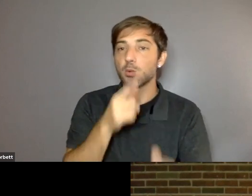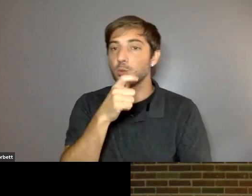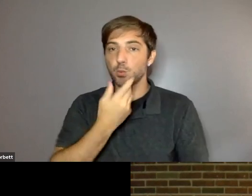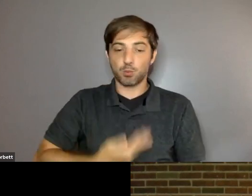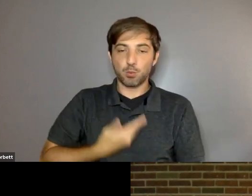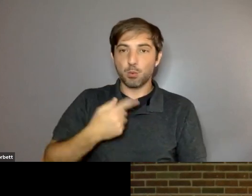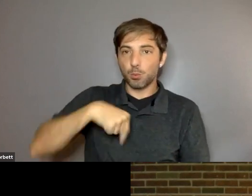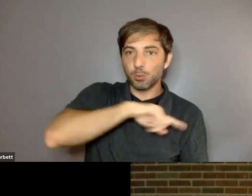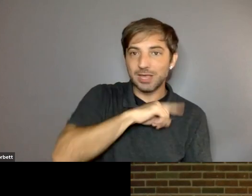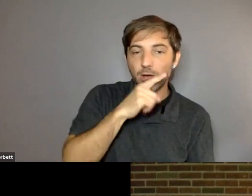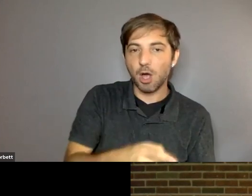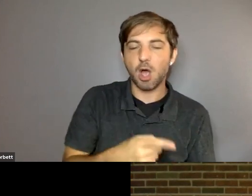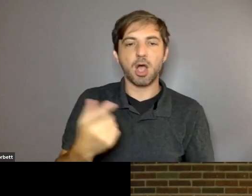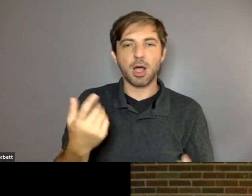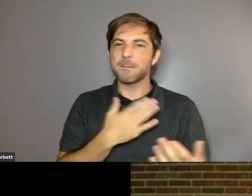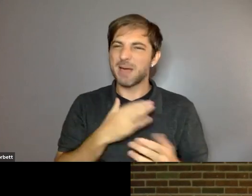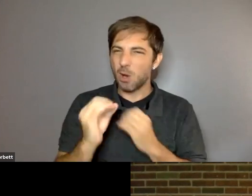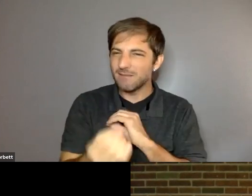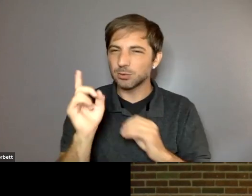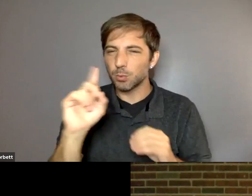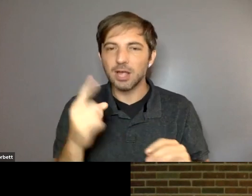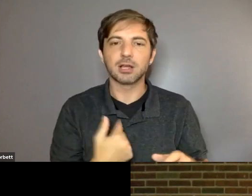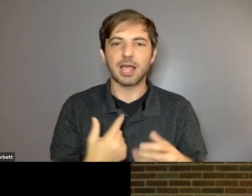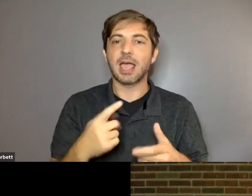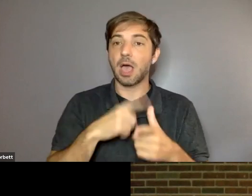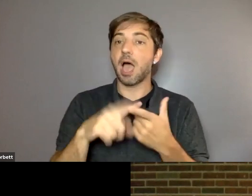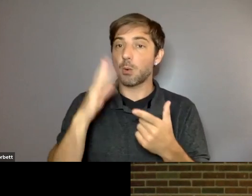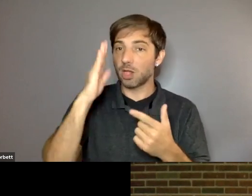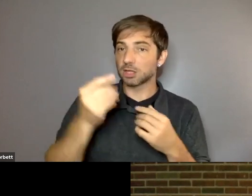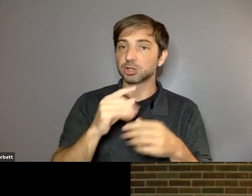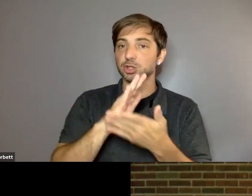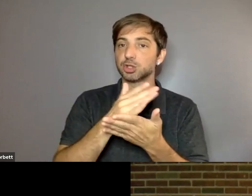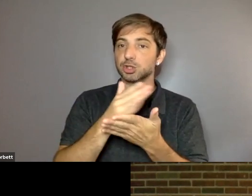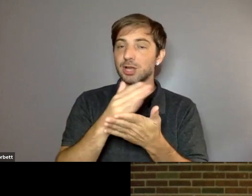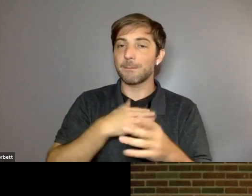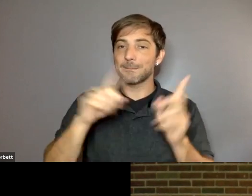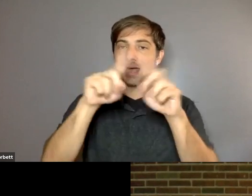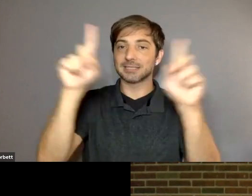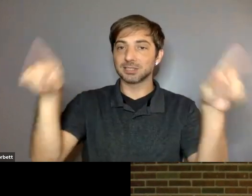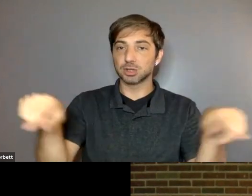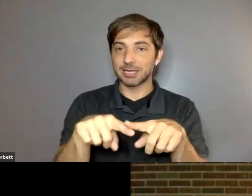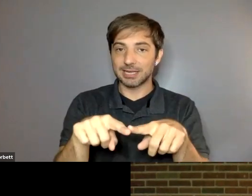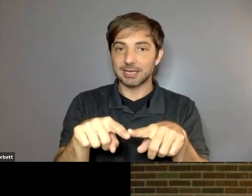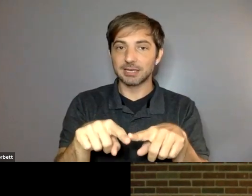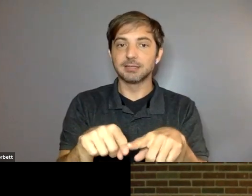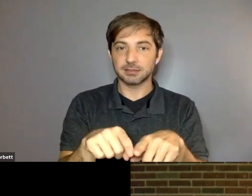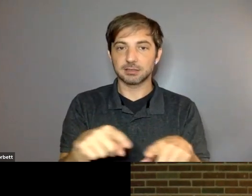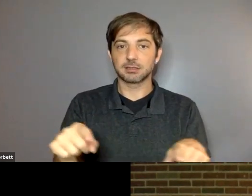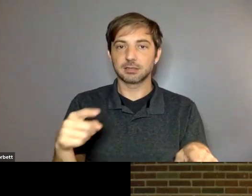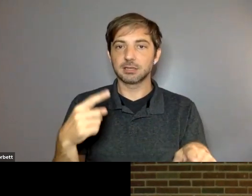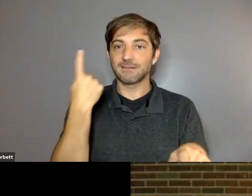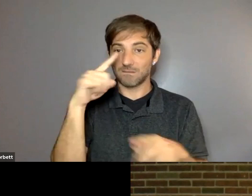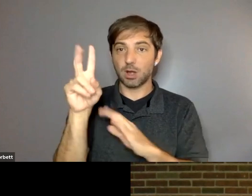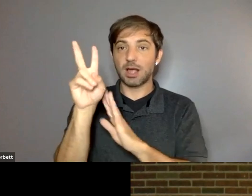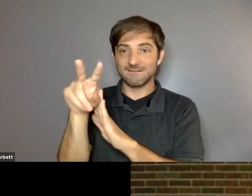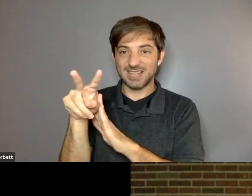into our presentation. So I'm going to share my screen. And when I share the screen for the video, I'm